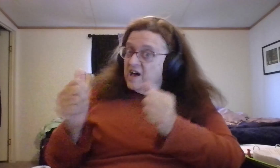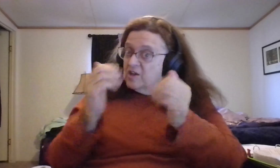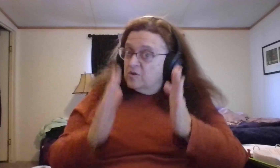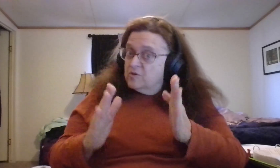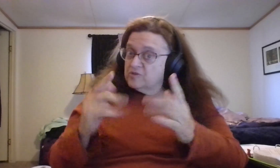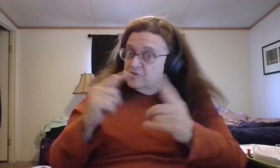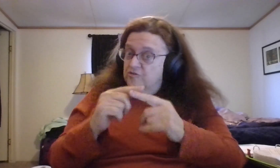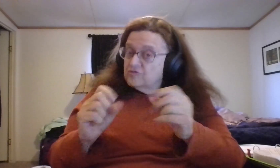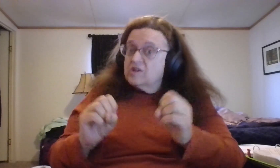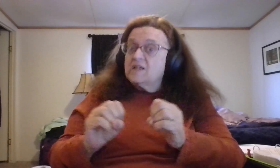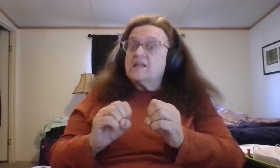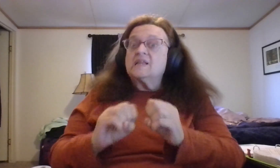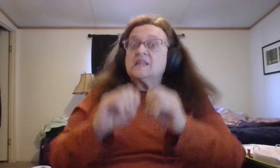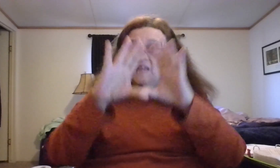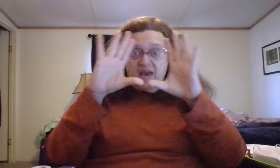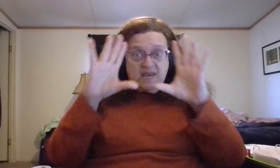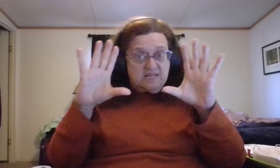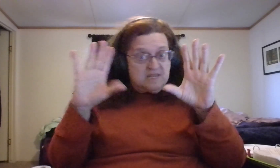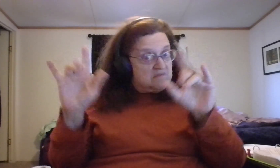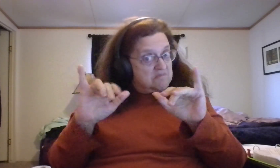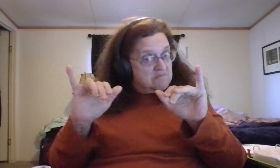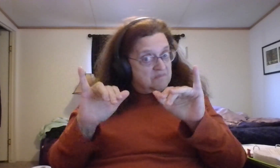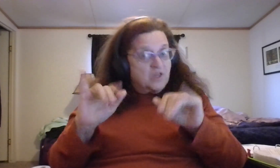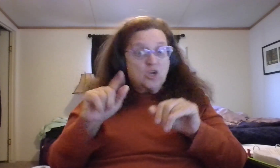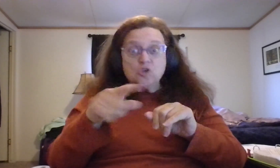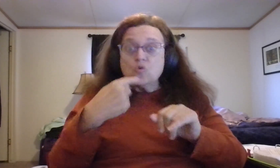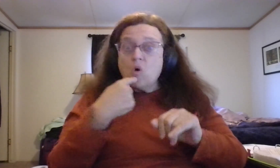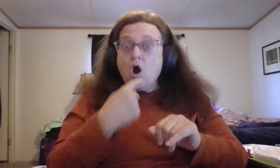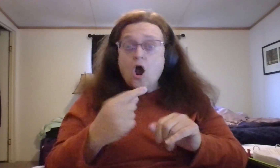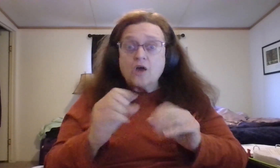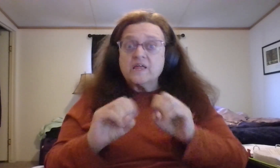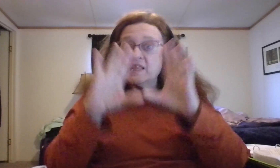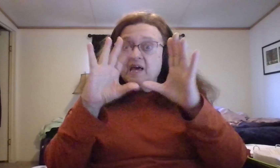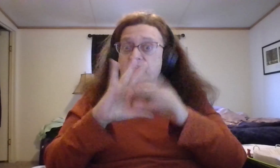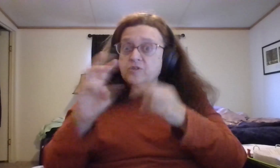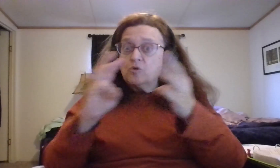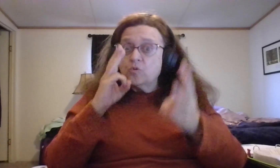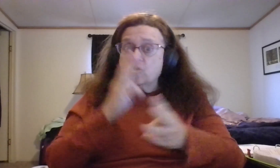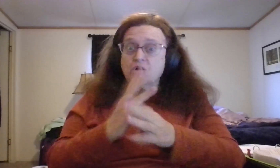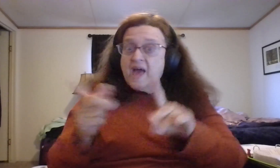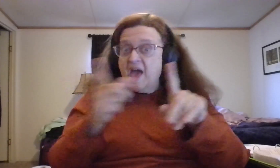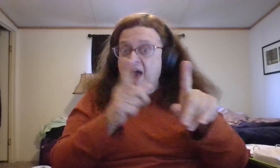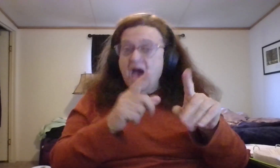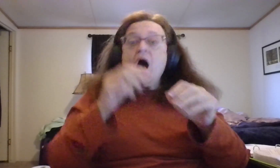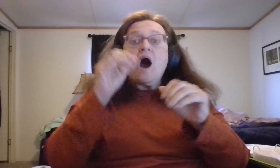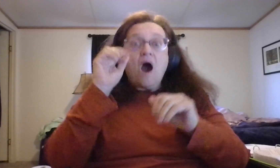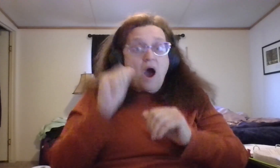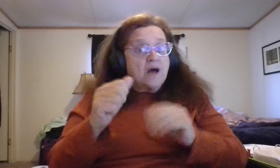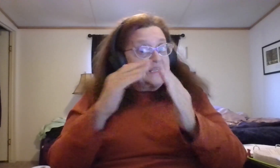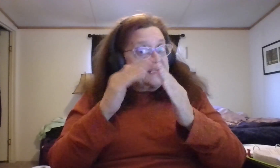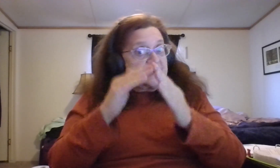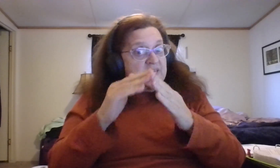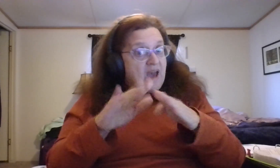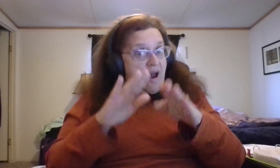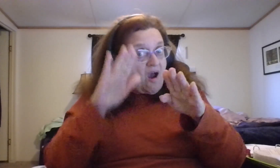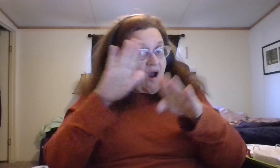well. "You are the light of the world. A city on a hill cannot